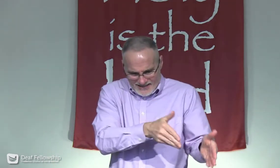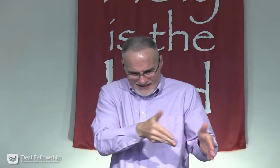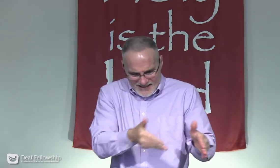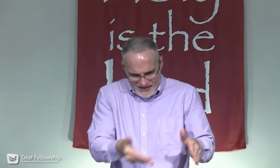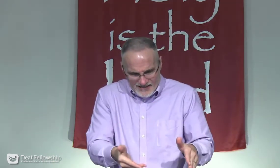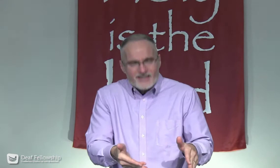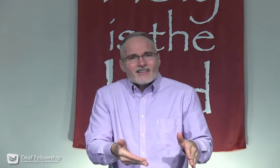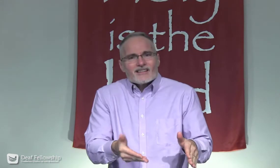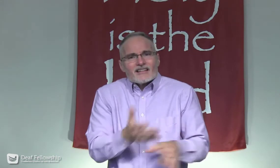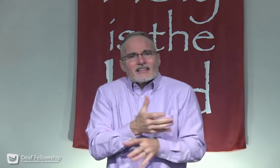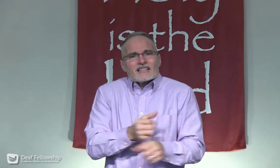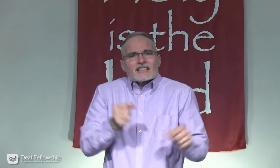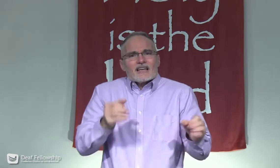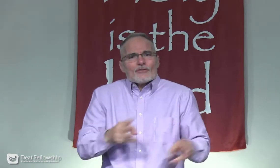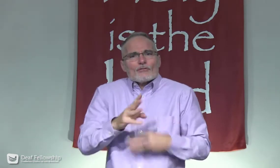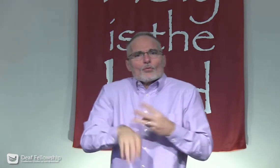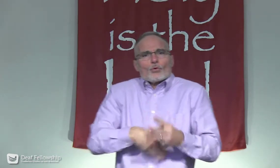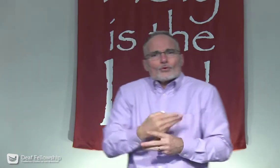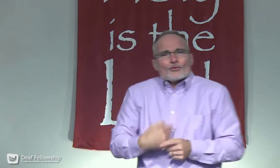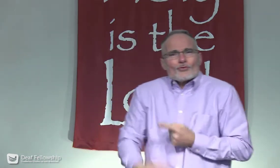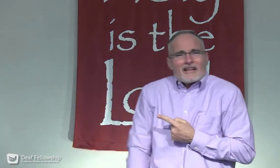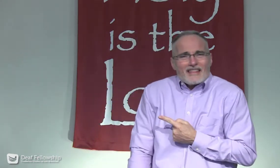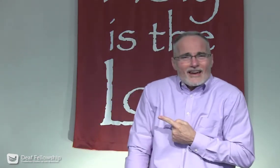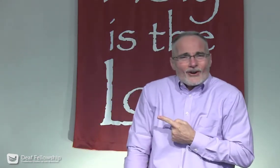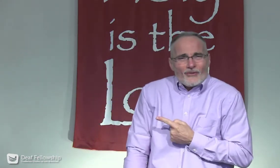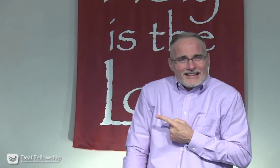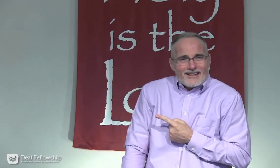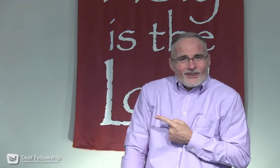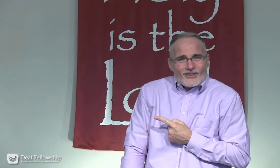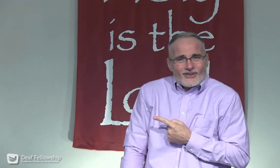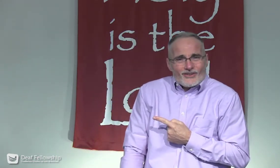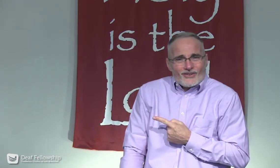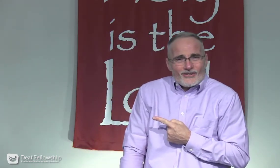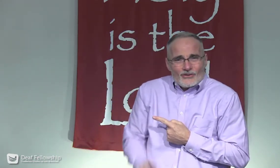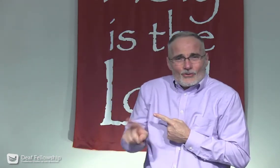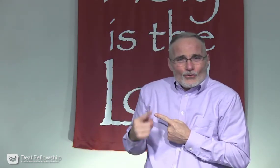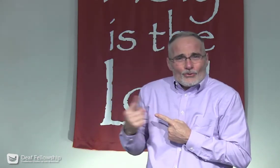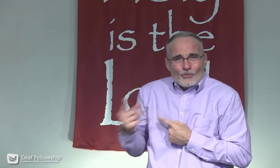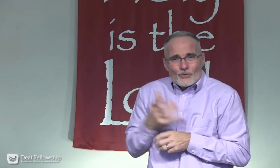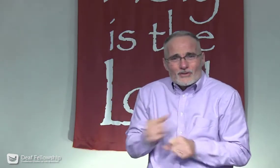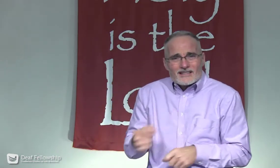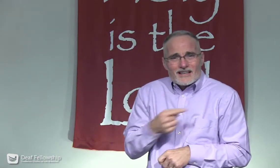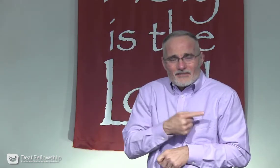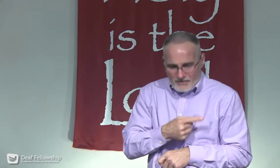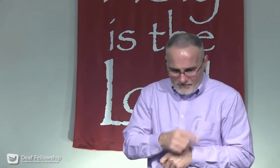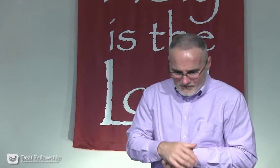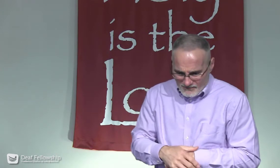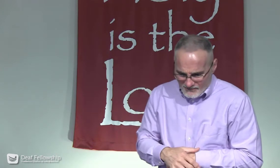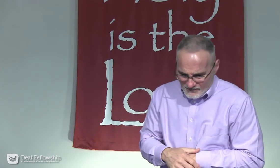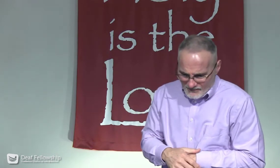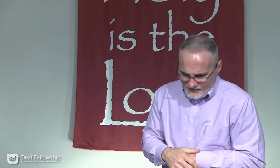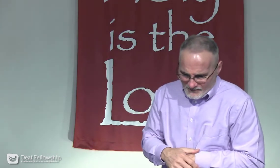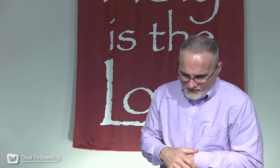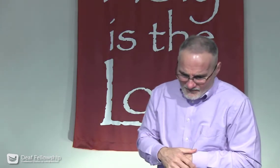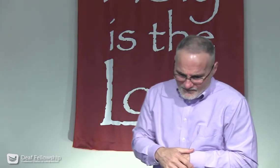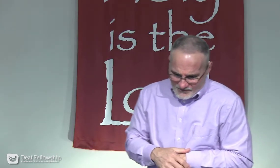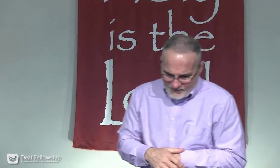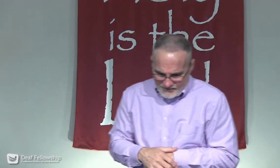shows who he was. Here he is near death and he's right there next to the Savior of the world,